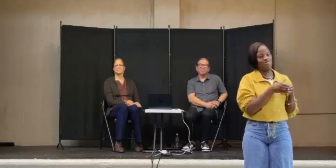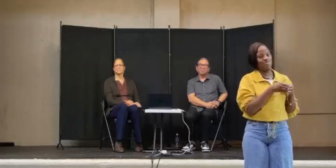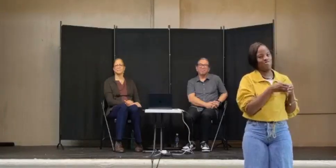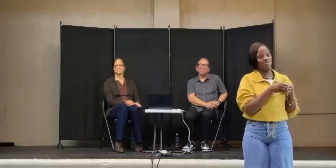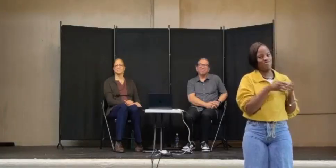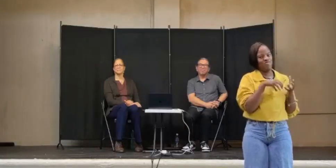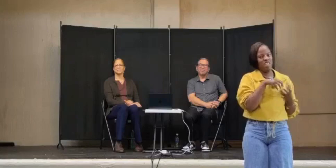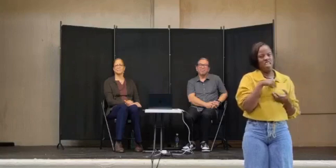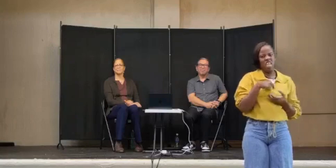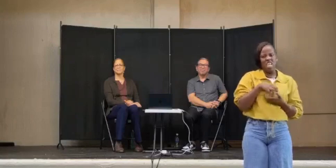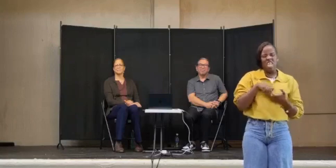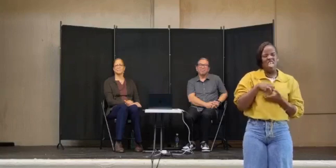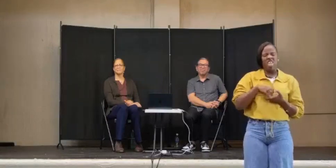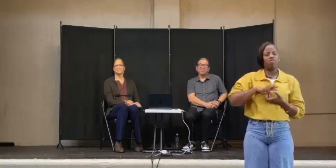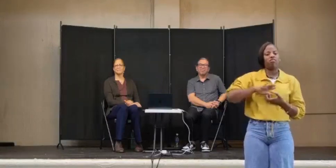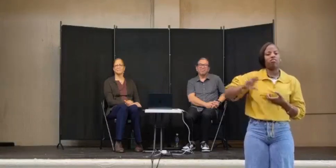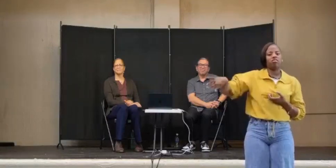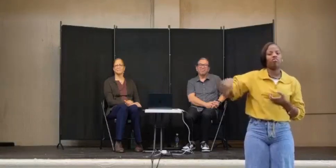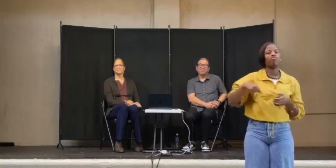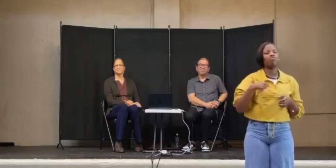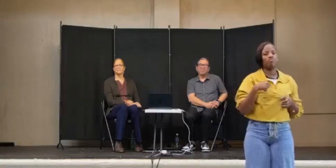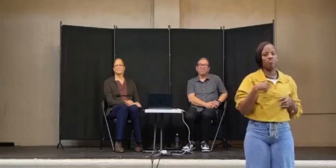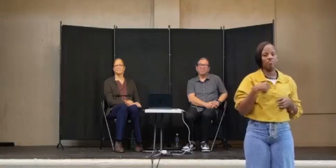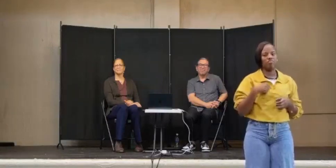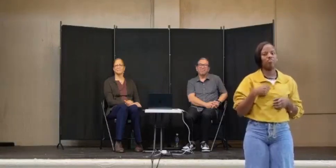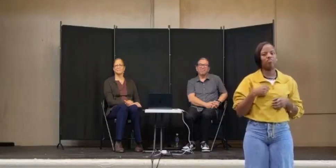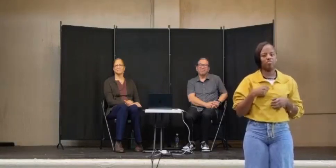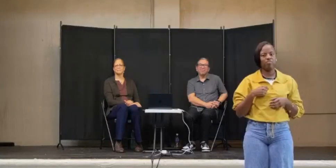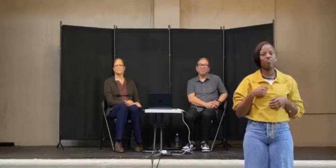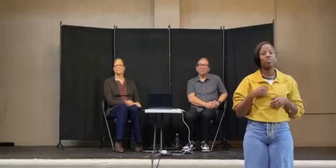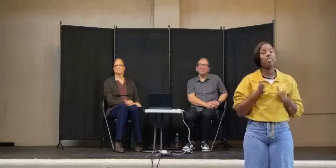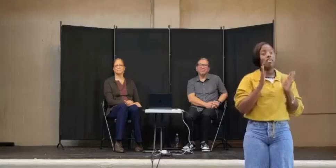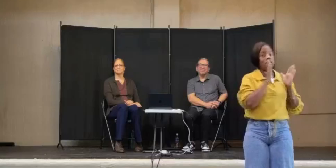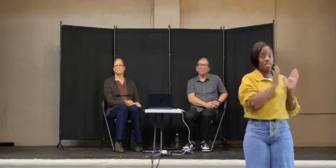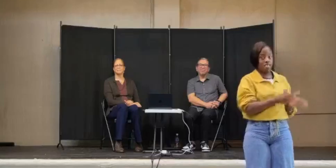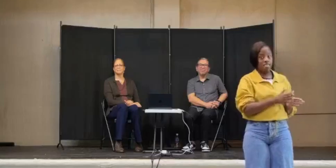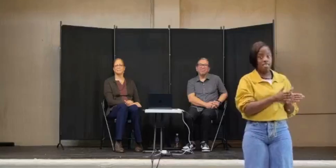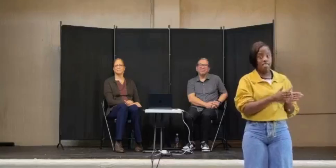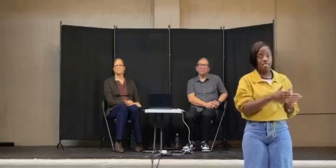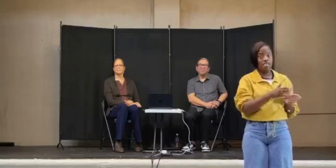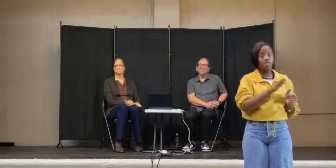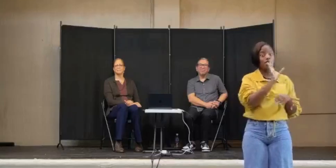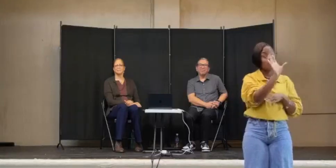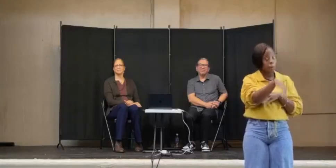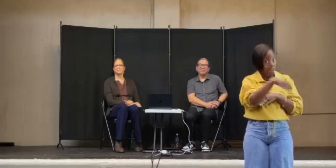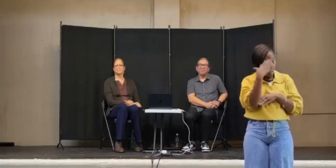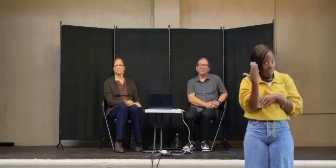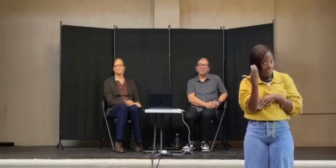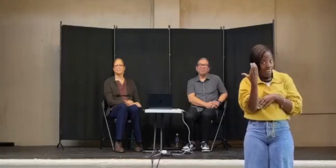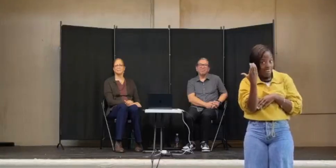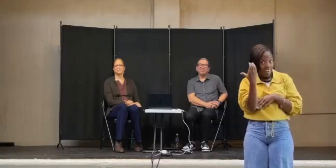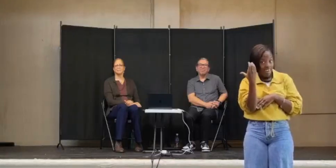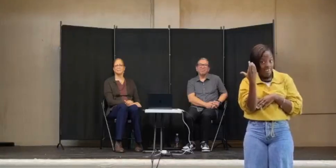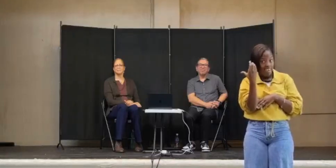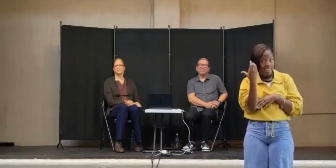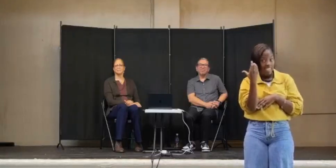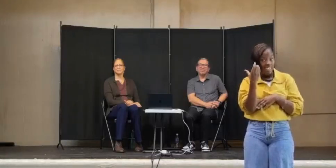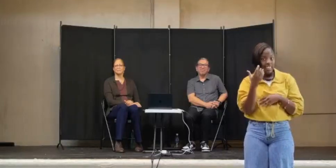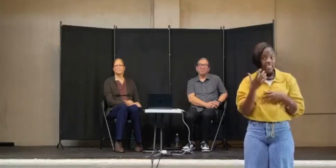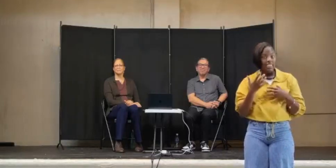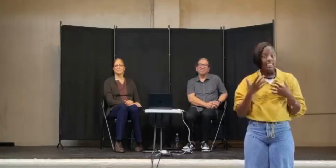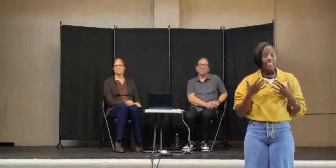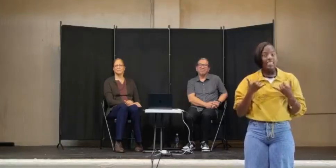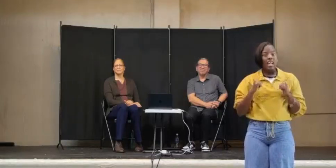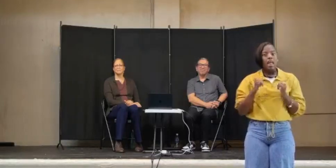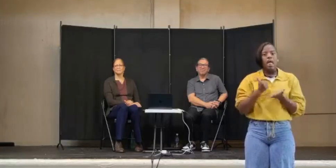I'm gonna go get together with my deaf family, because I don't wanna have those negative emotions and that unease. And for